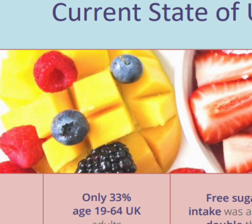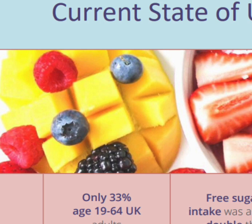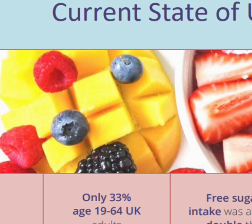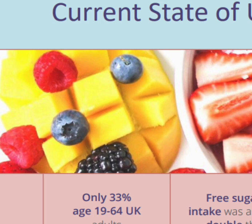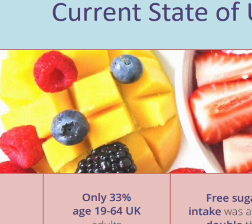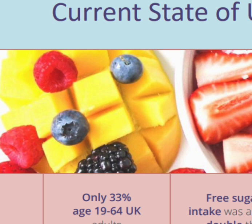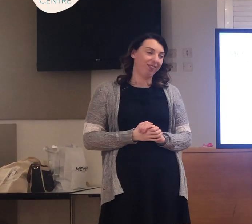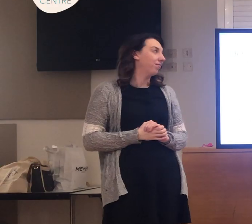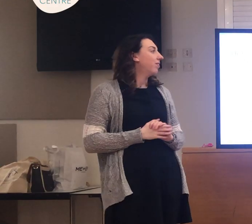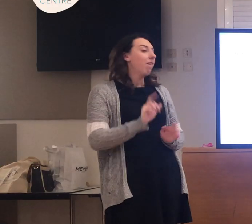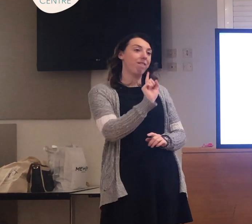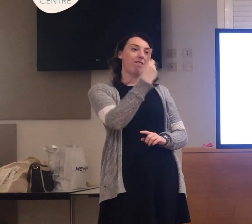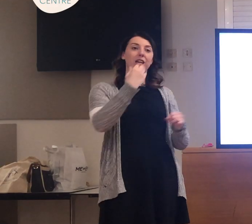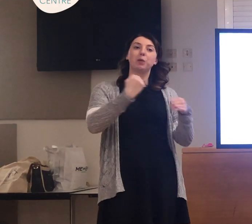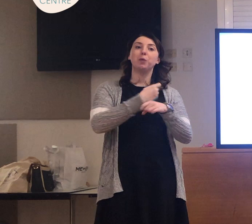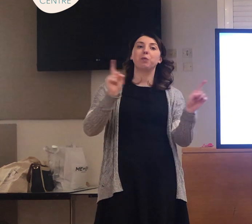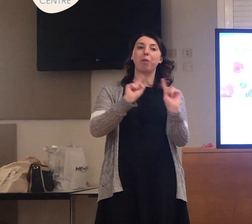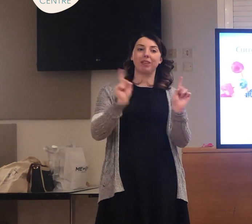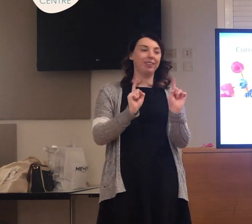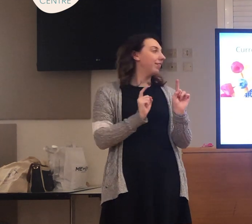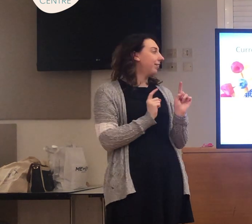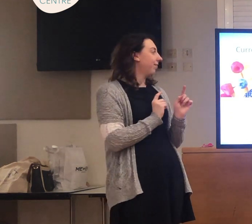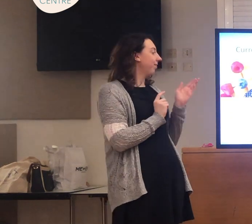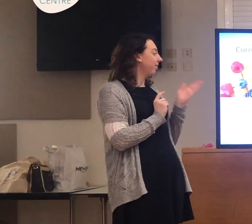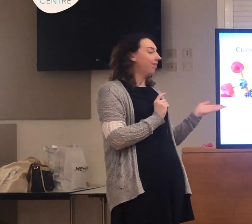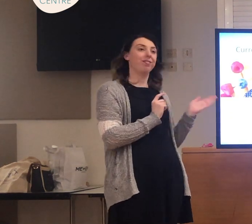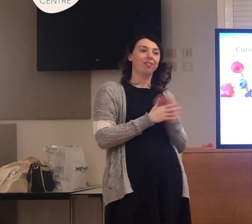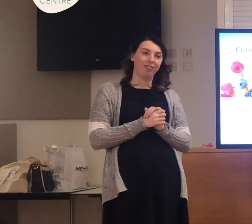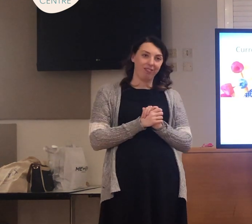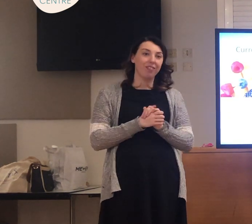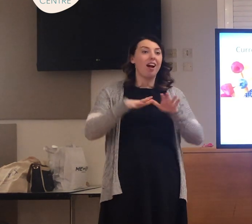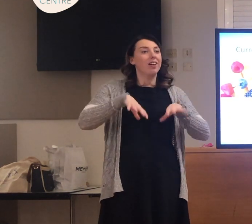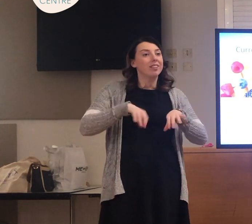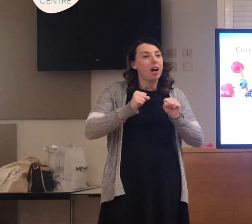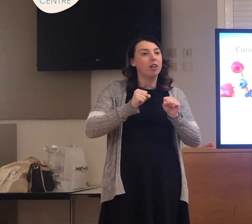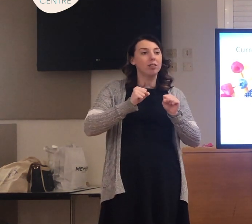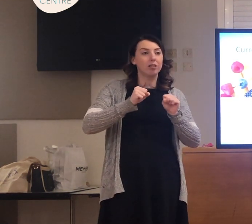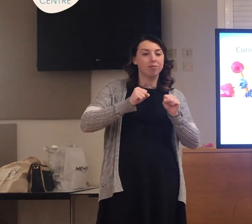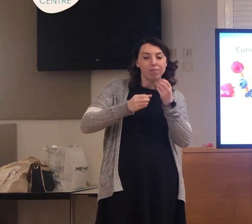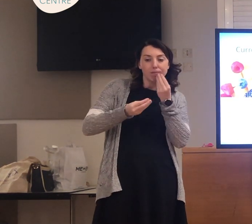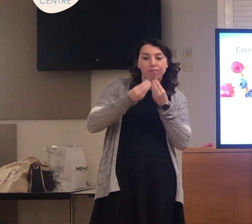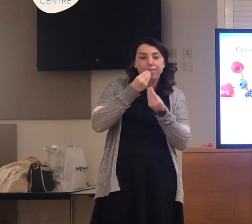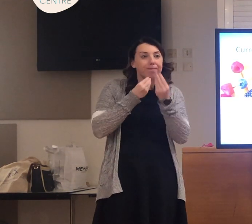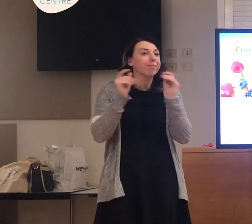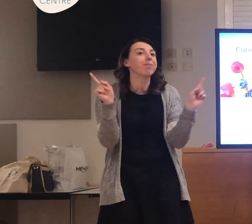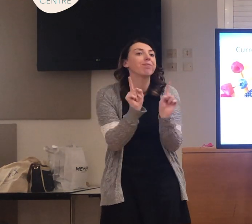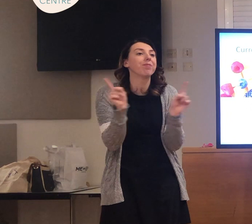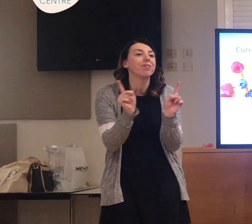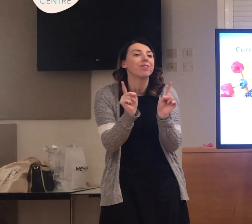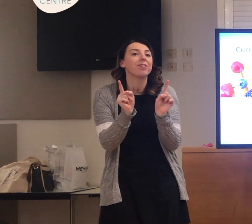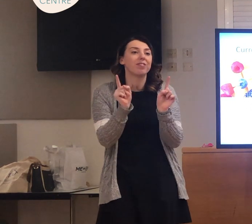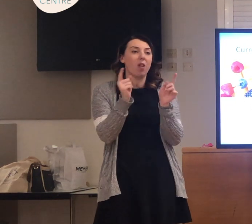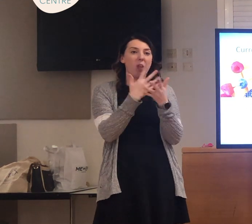And the first thing we need to do is really start to look at what they might be. There's